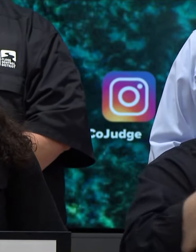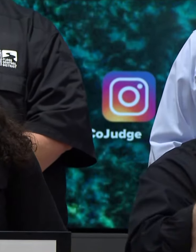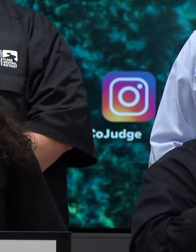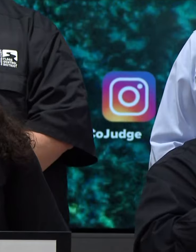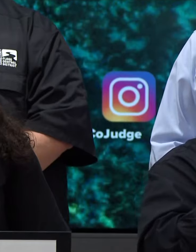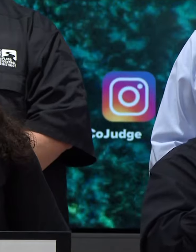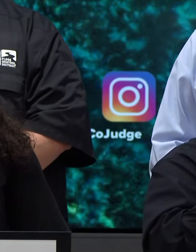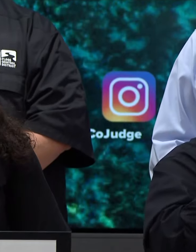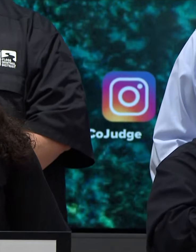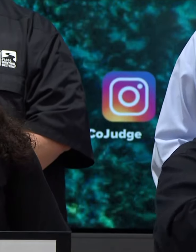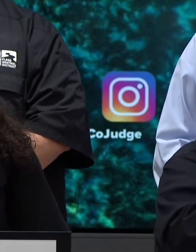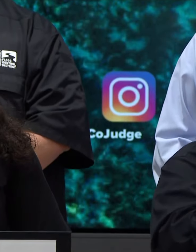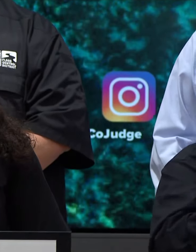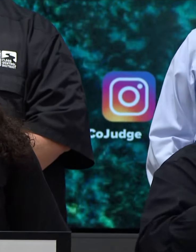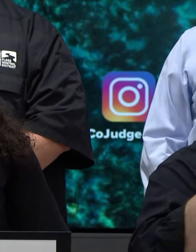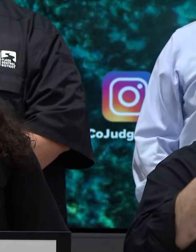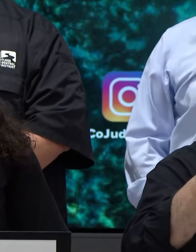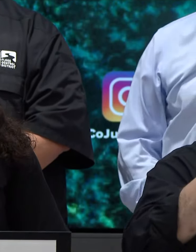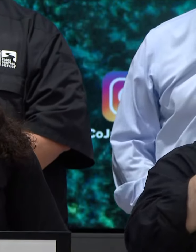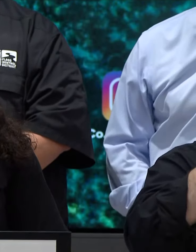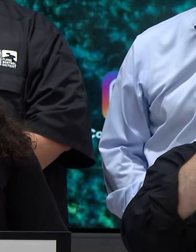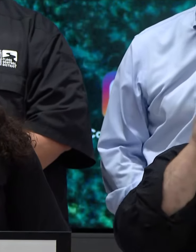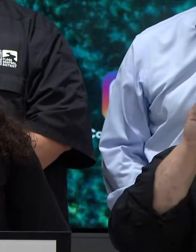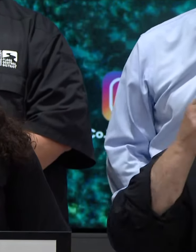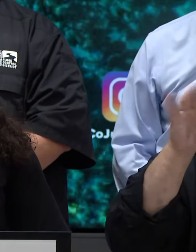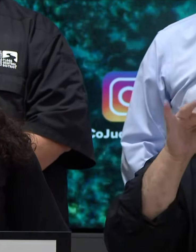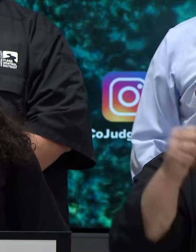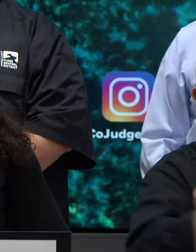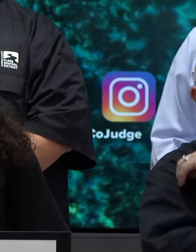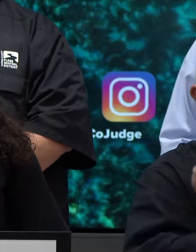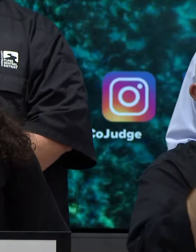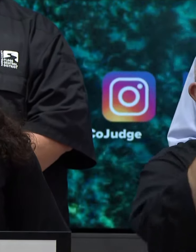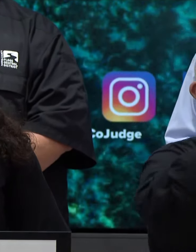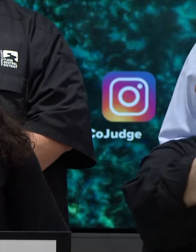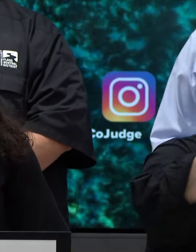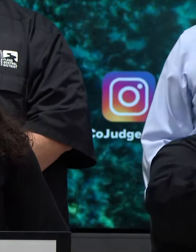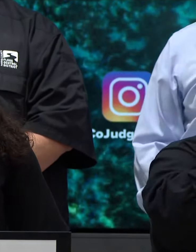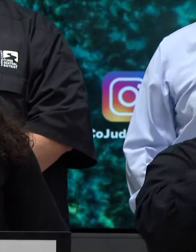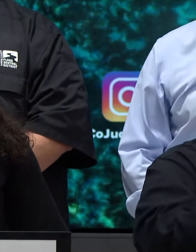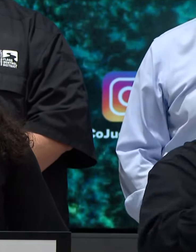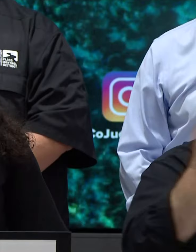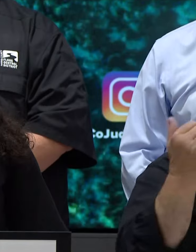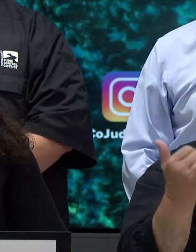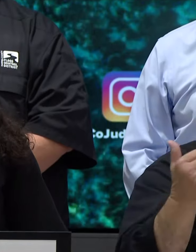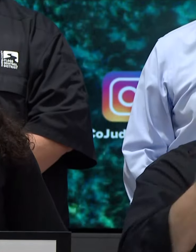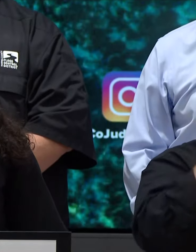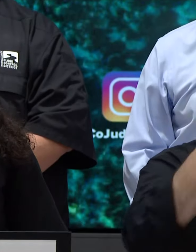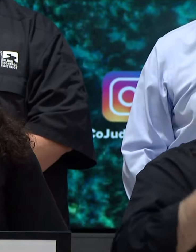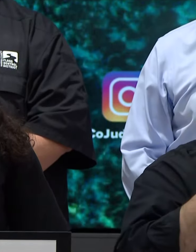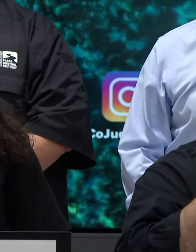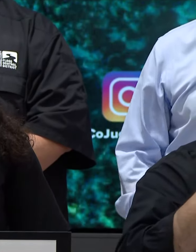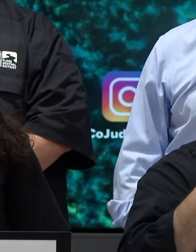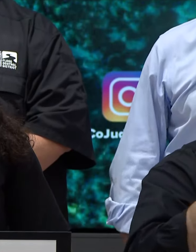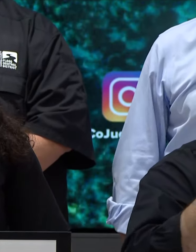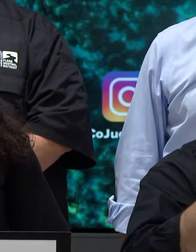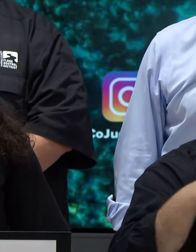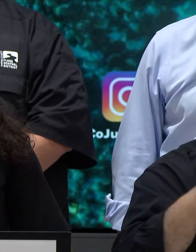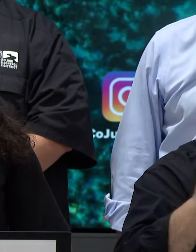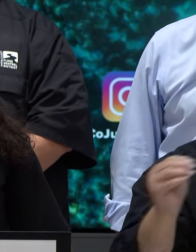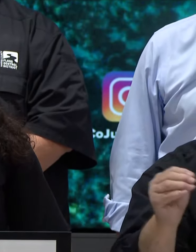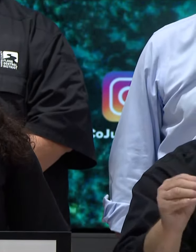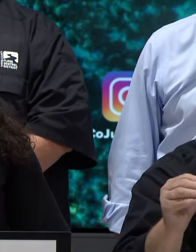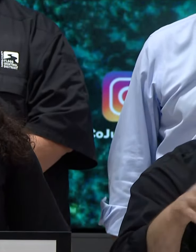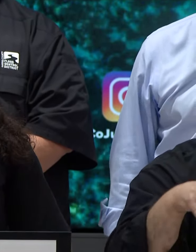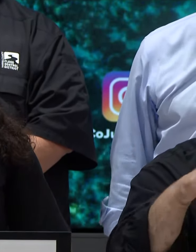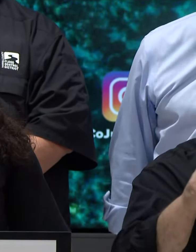city or unincorporated Harris County. So many of them are not open right now because they don't have power. And